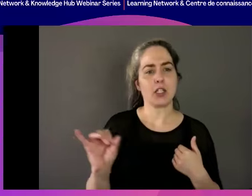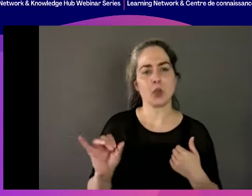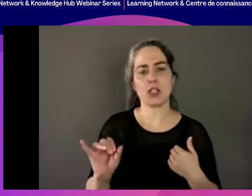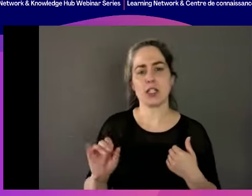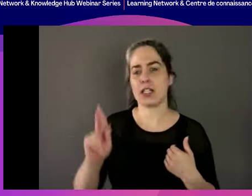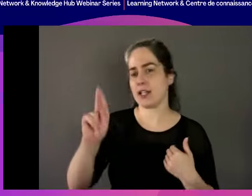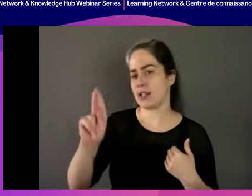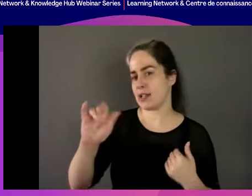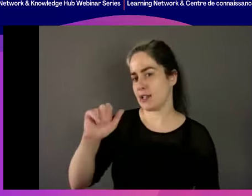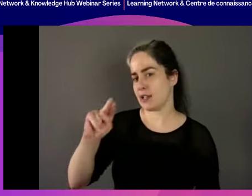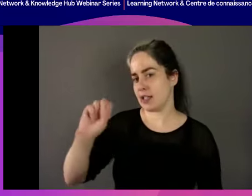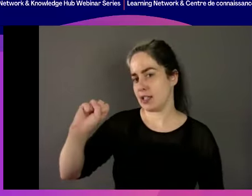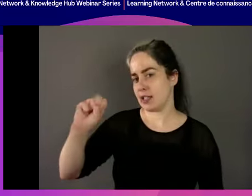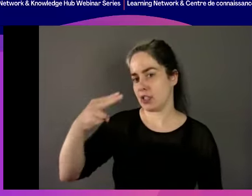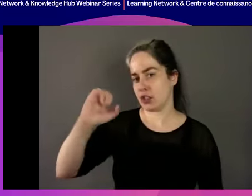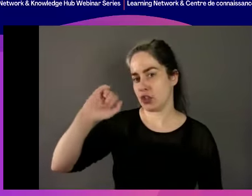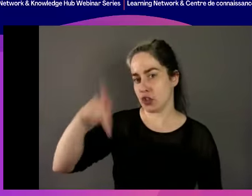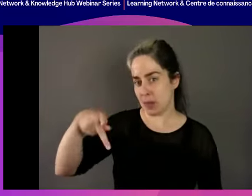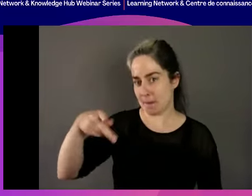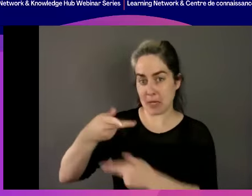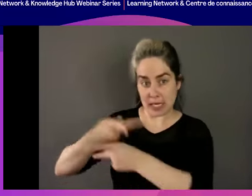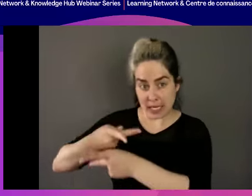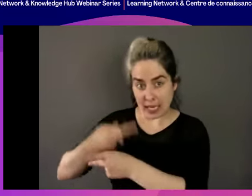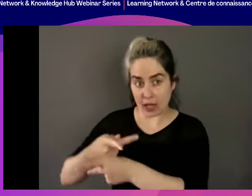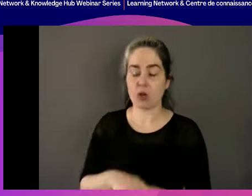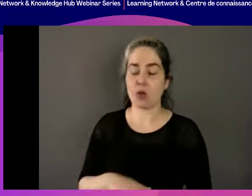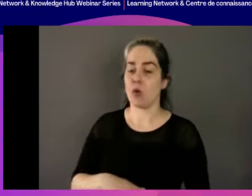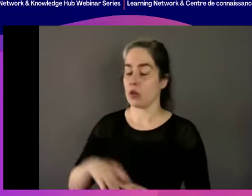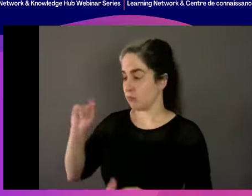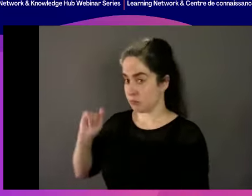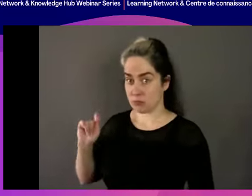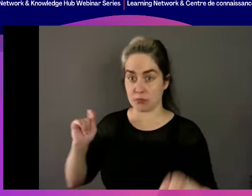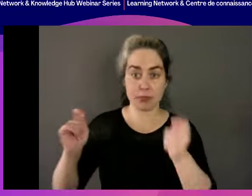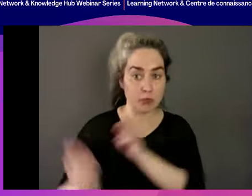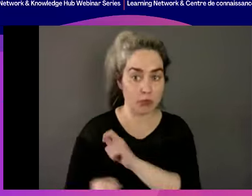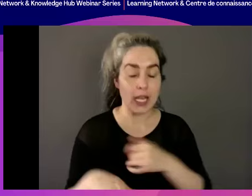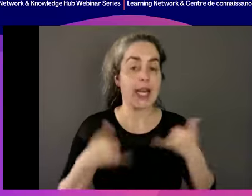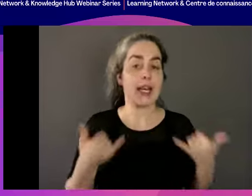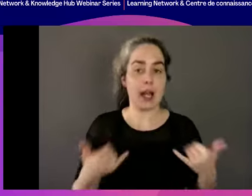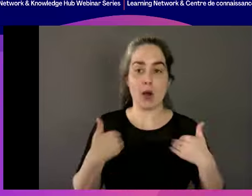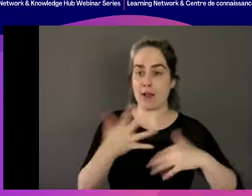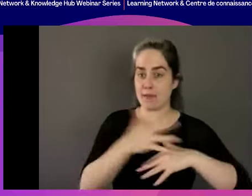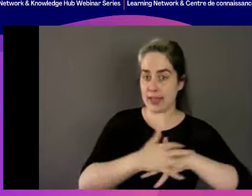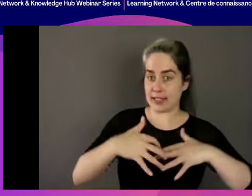thoughts around whether or not there's any shifts since there's now Indigenous child welfare agencies?